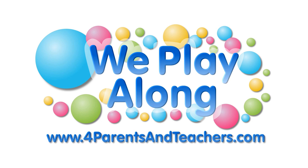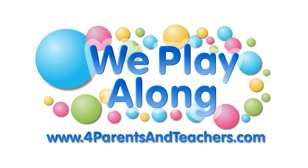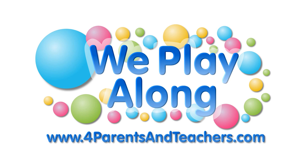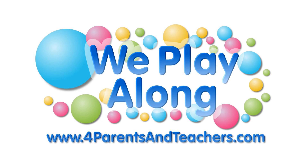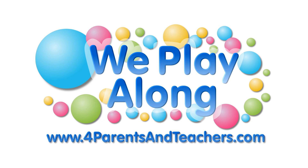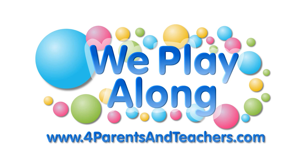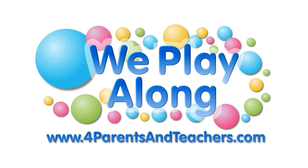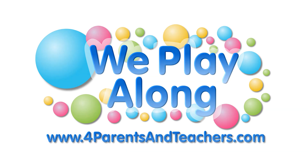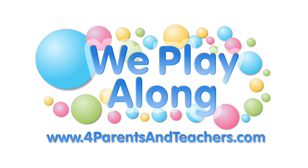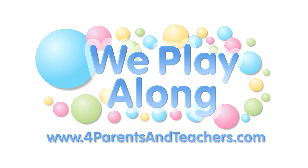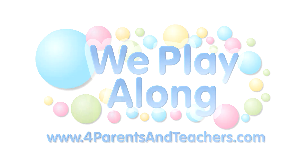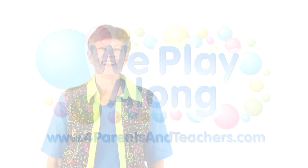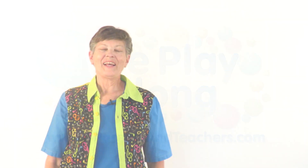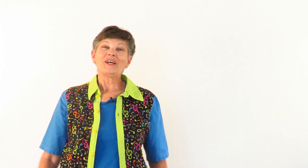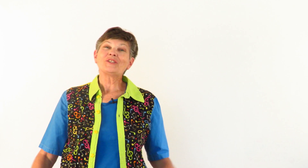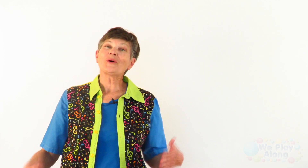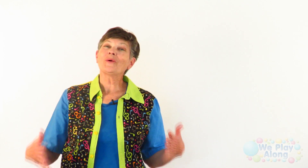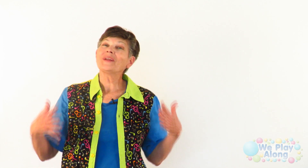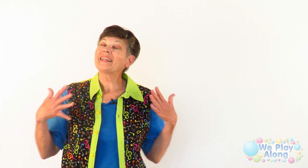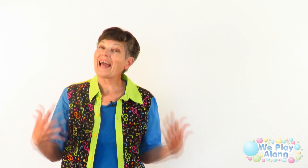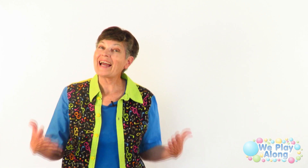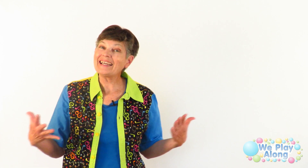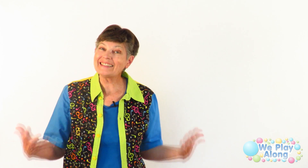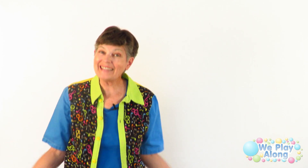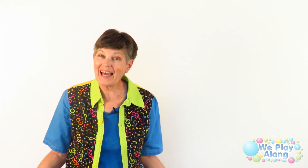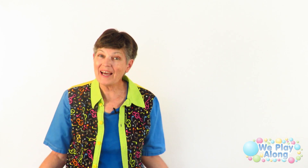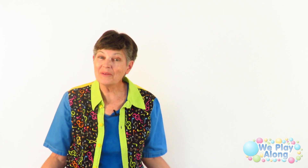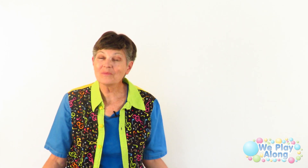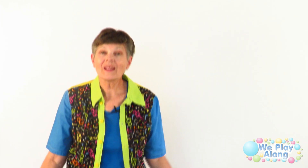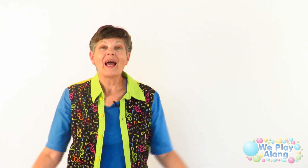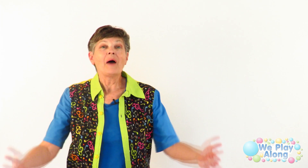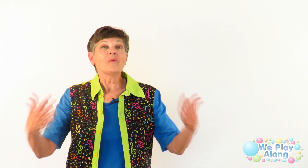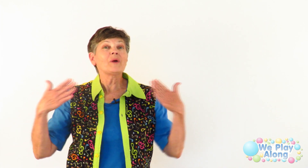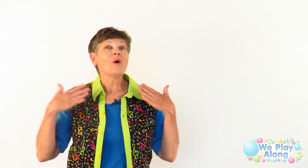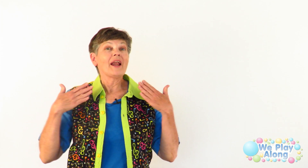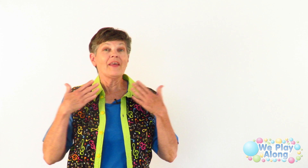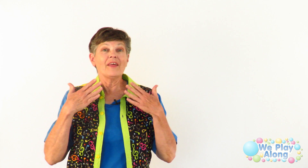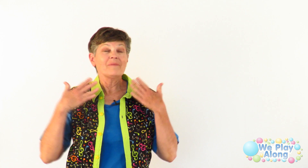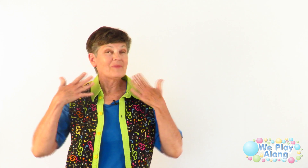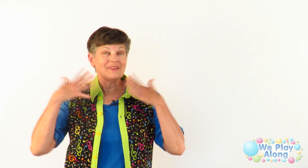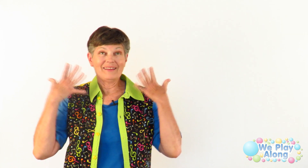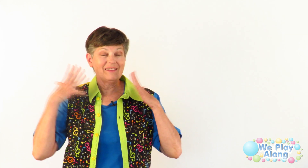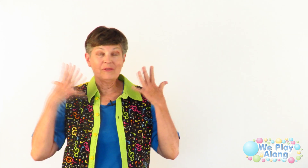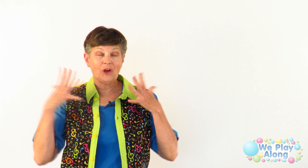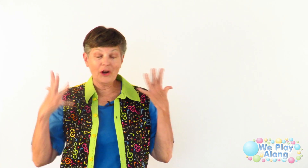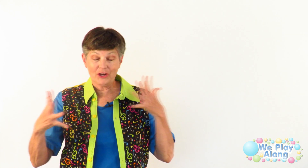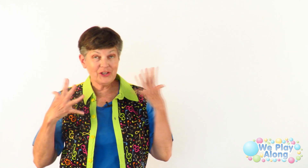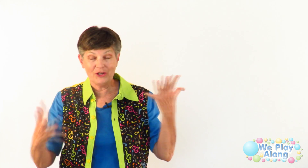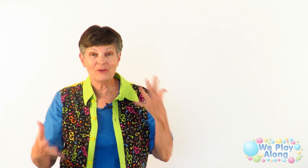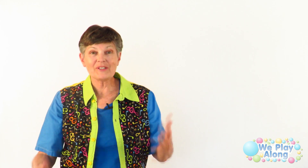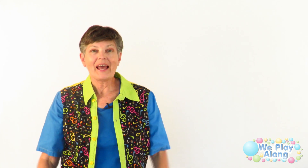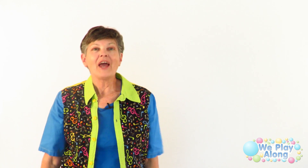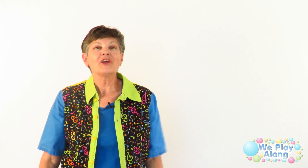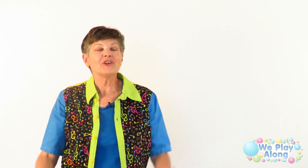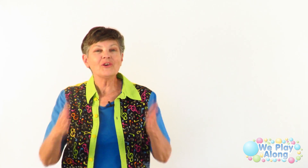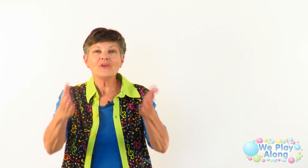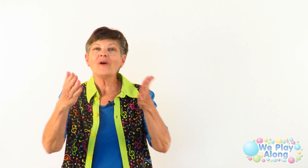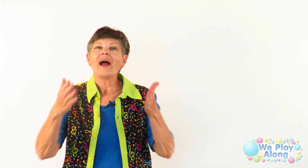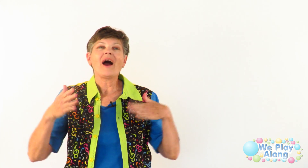along. Come on and play along. So, like I said, we want to, our good news,